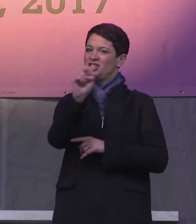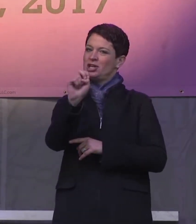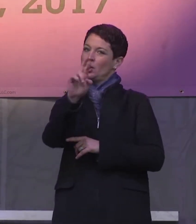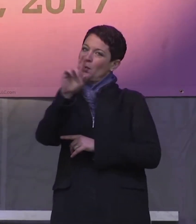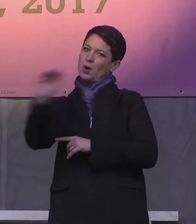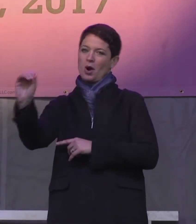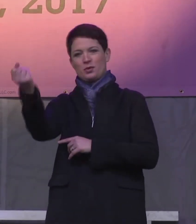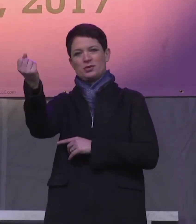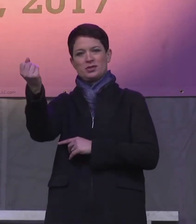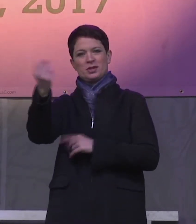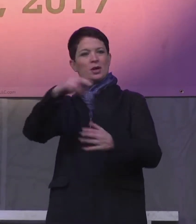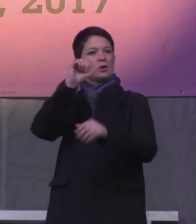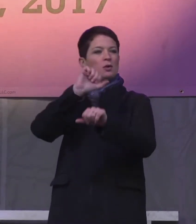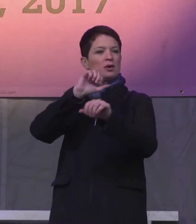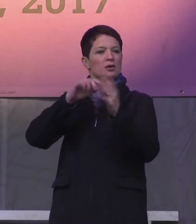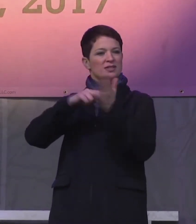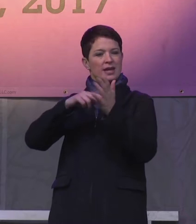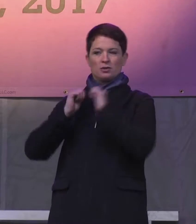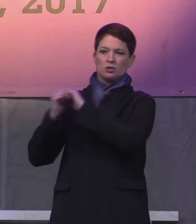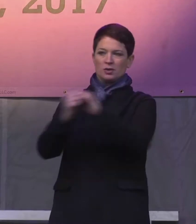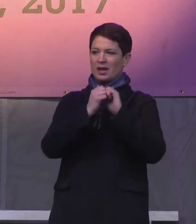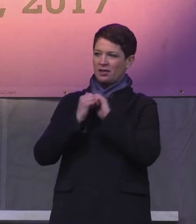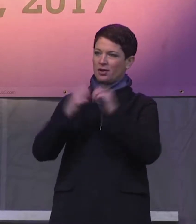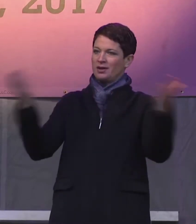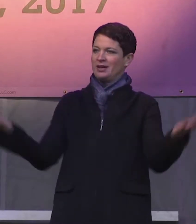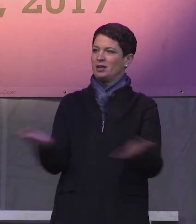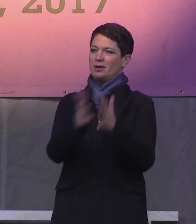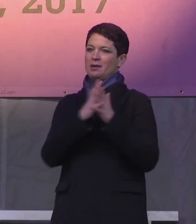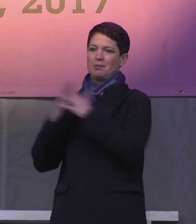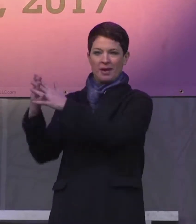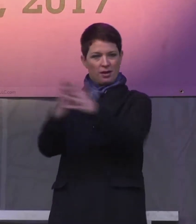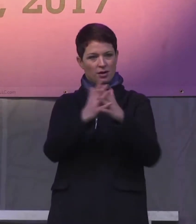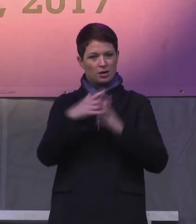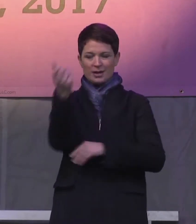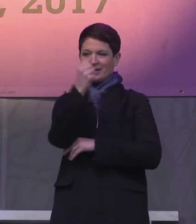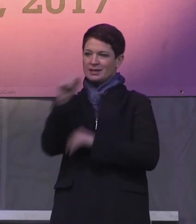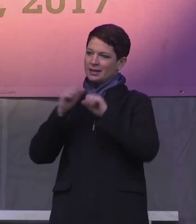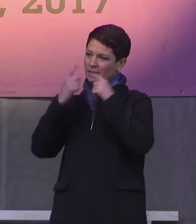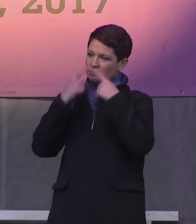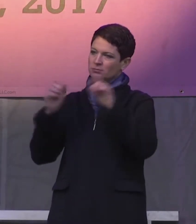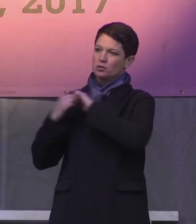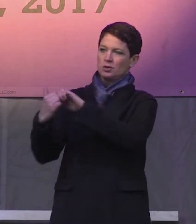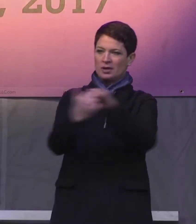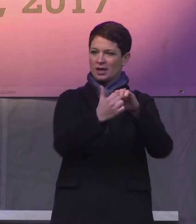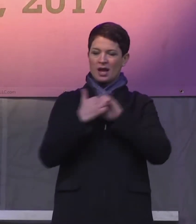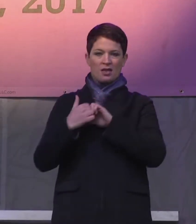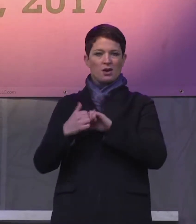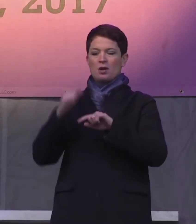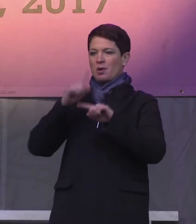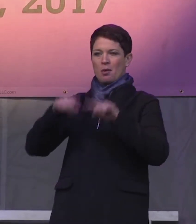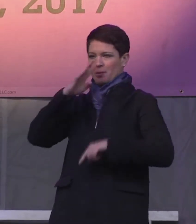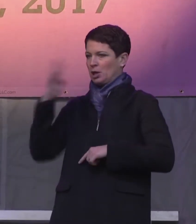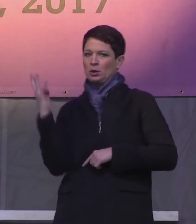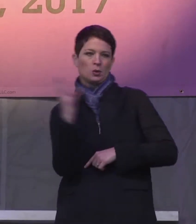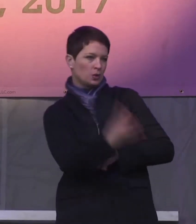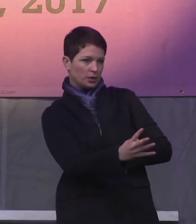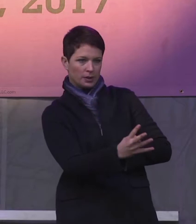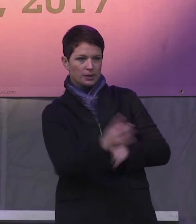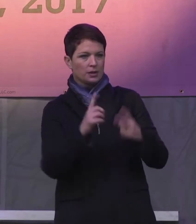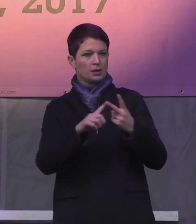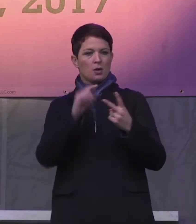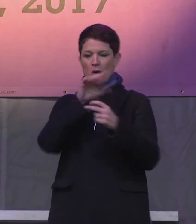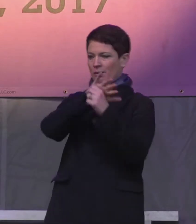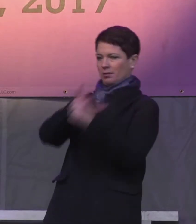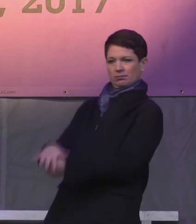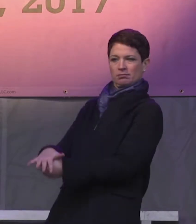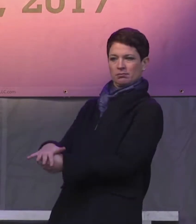stand together across this nation as one and declare in unison that they will not be ignored, they will not be